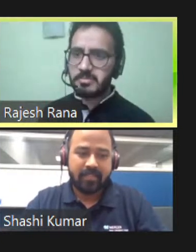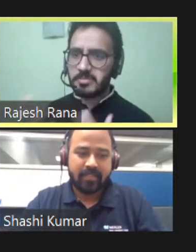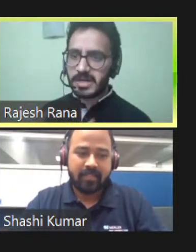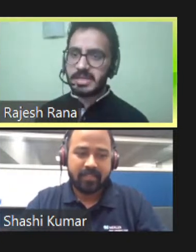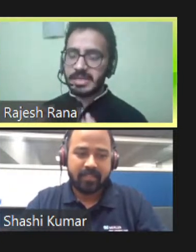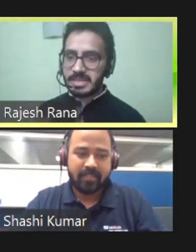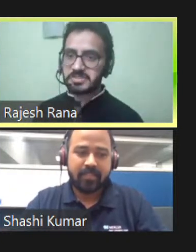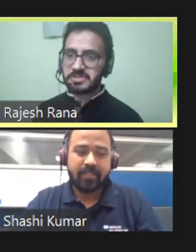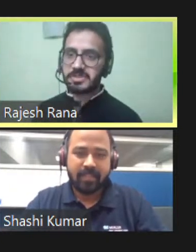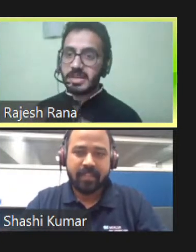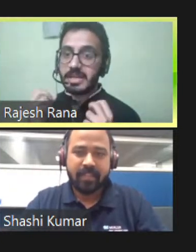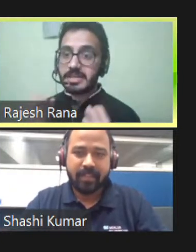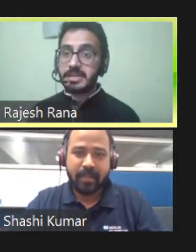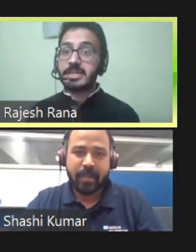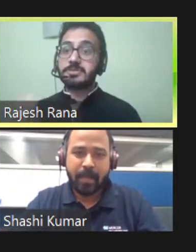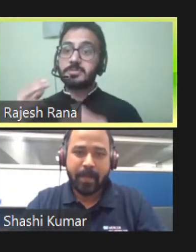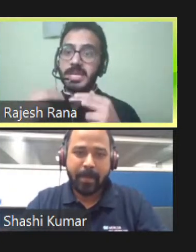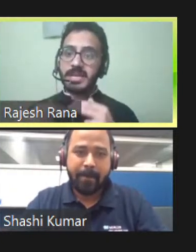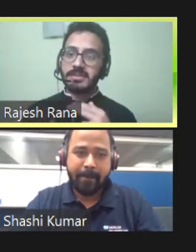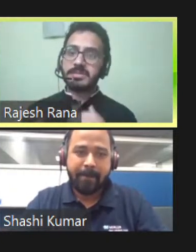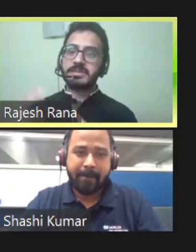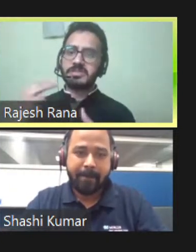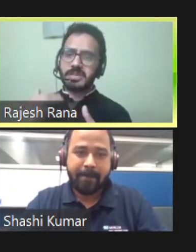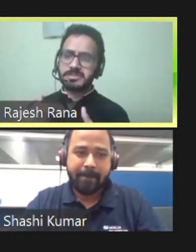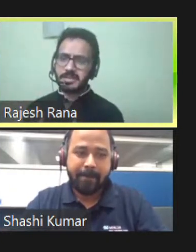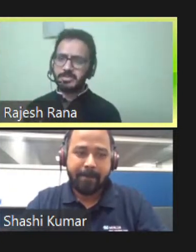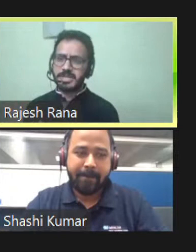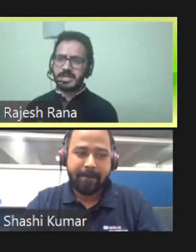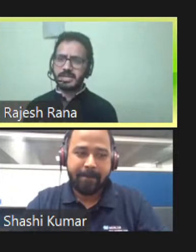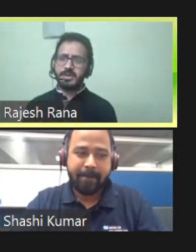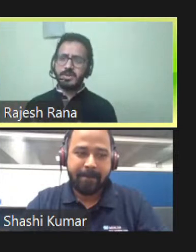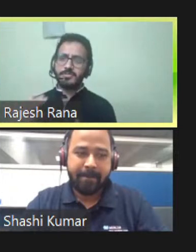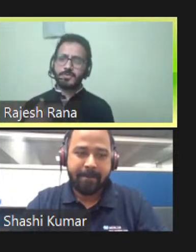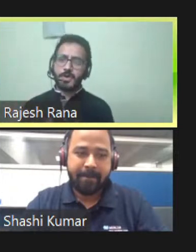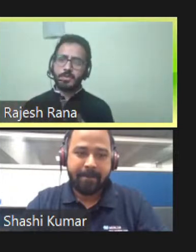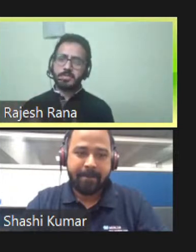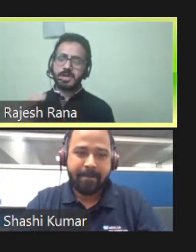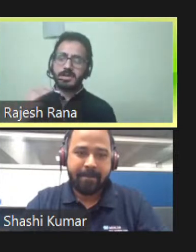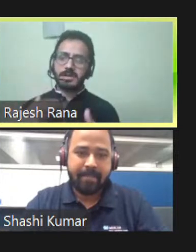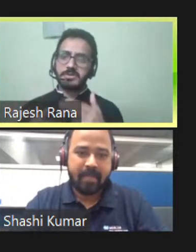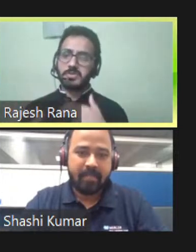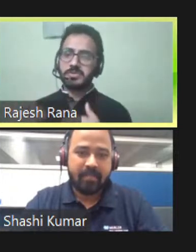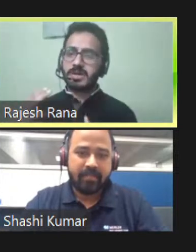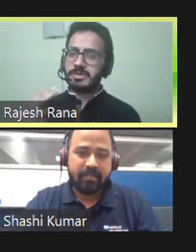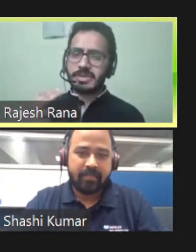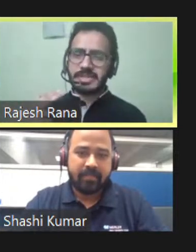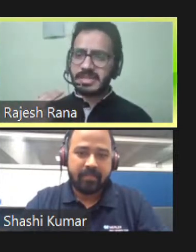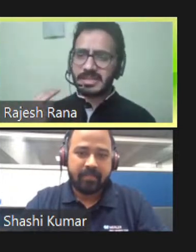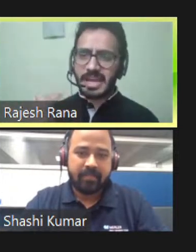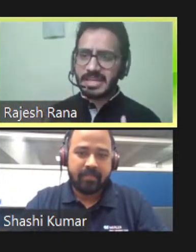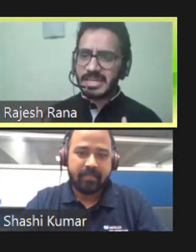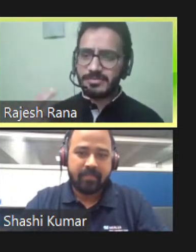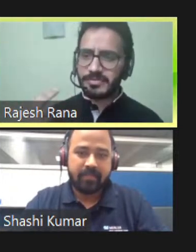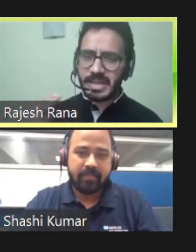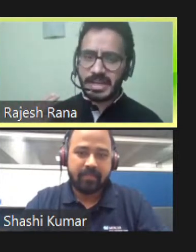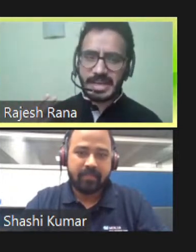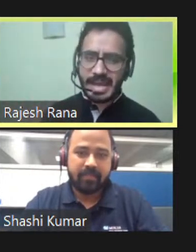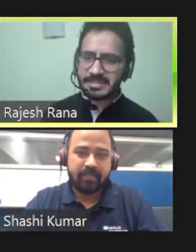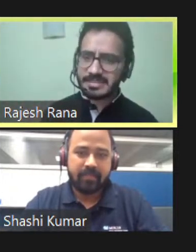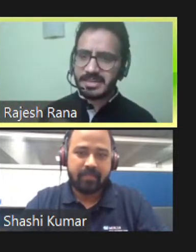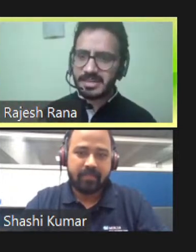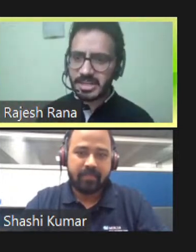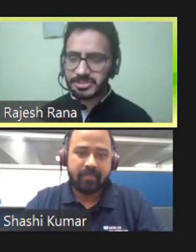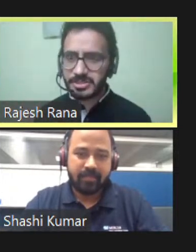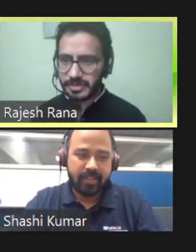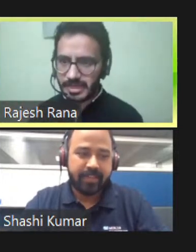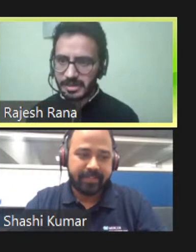2018, but yes, it is been celebrating from you can say that 1958